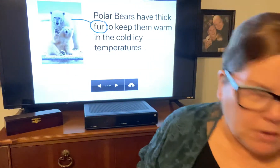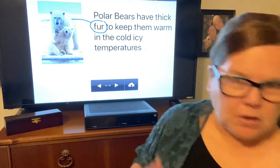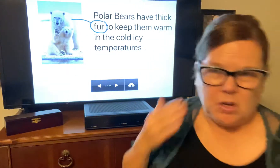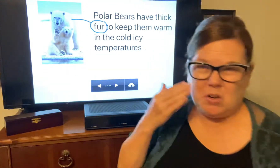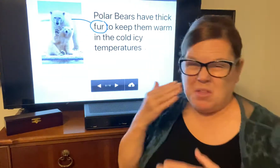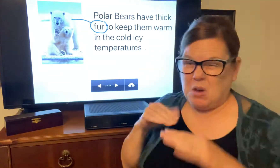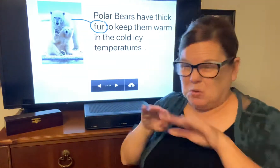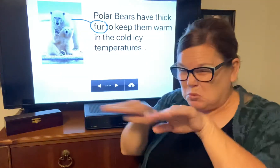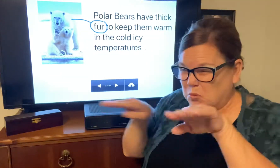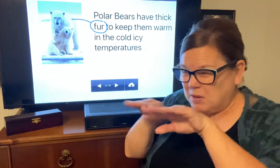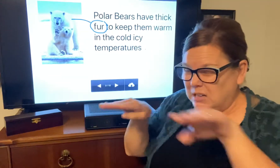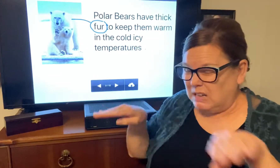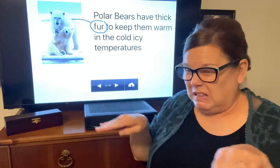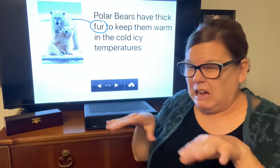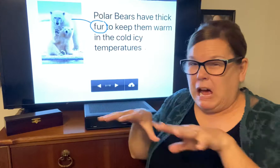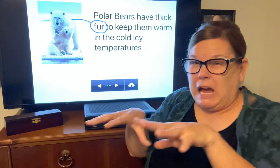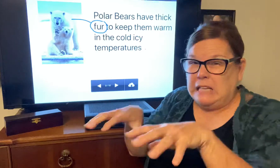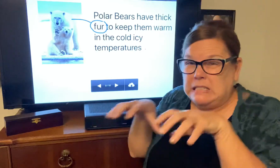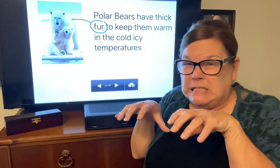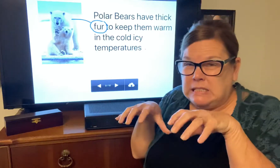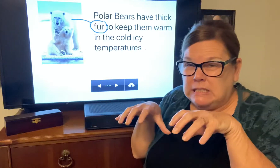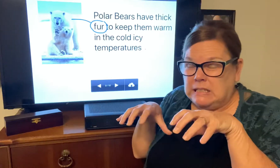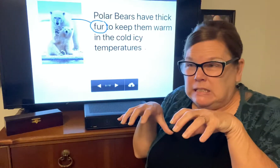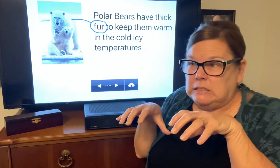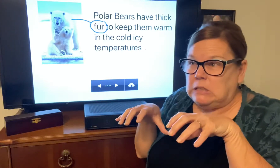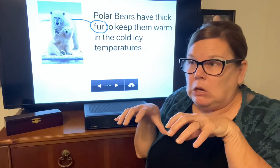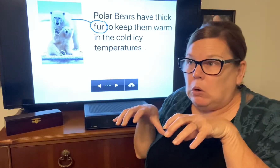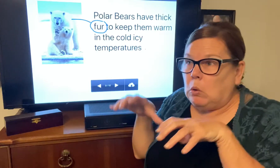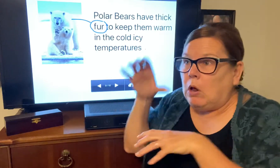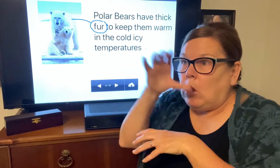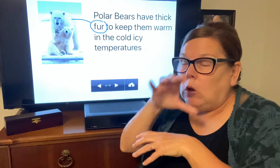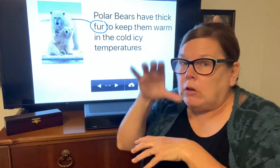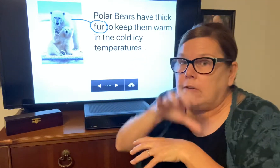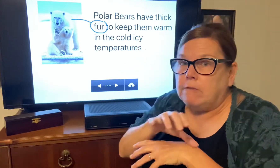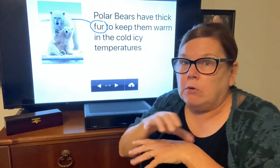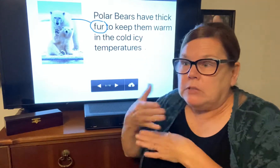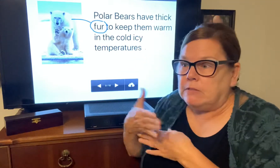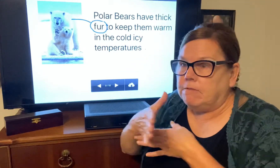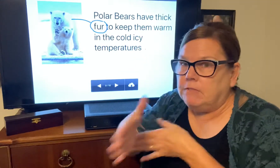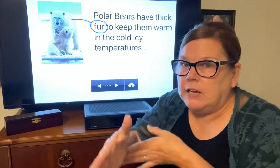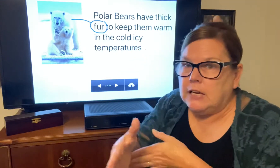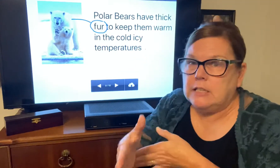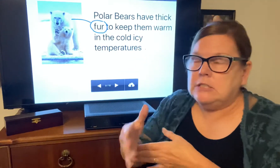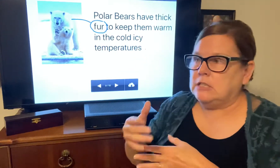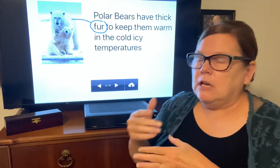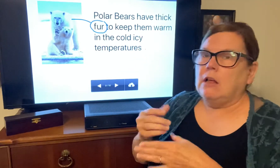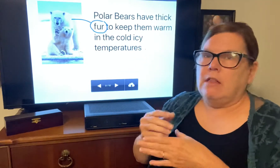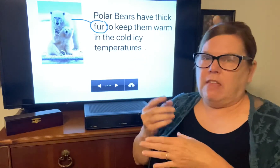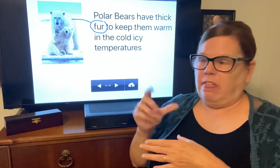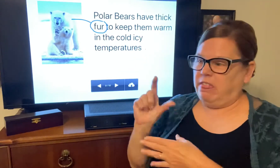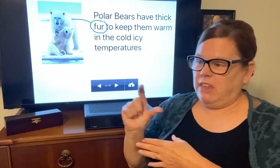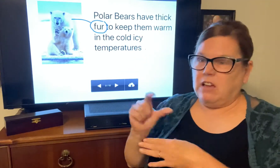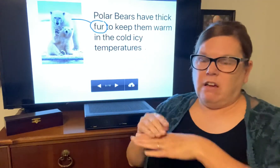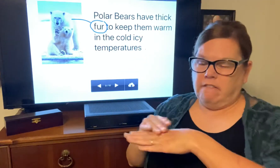You know, they go swimming in the ice to go looking for some fish. The thick